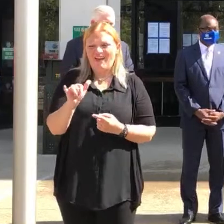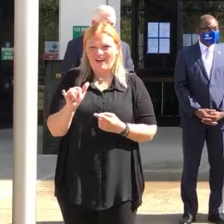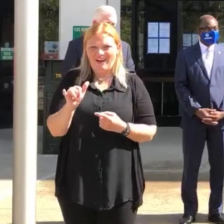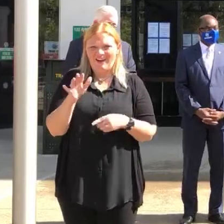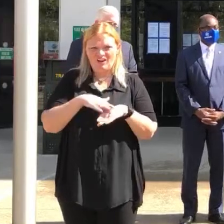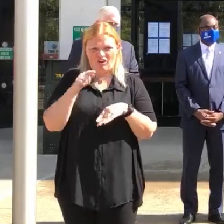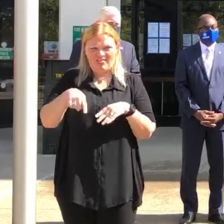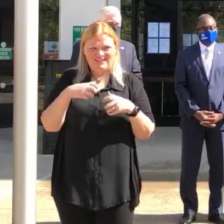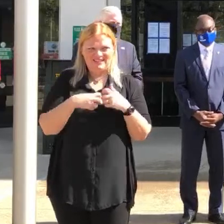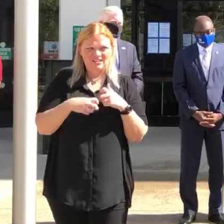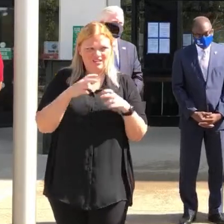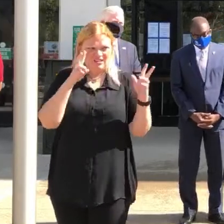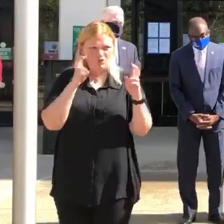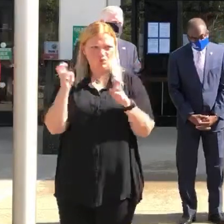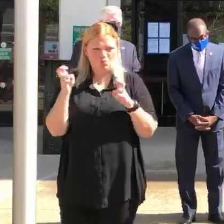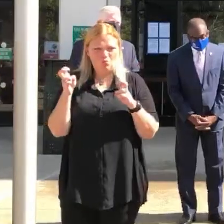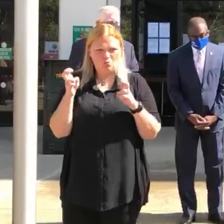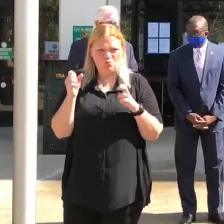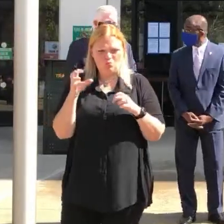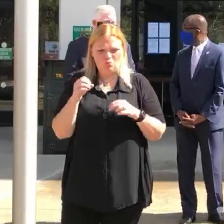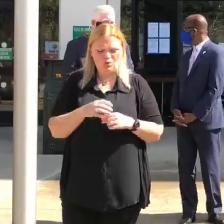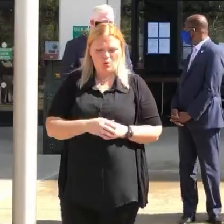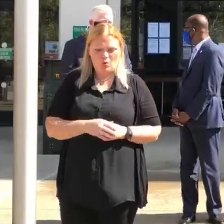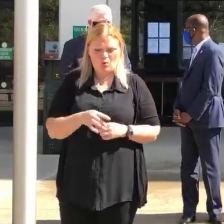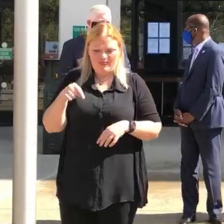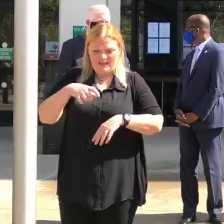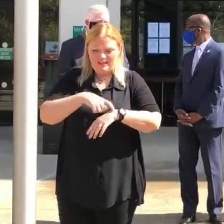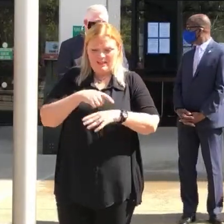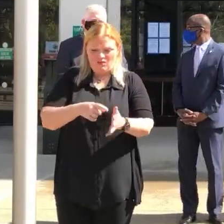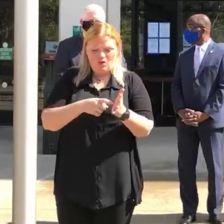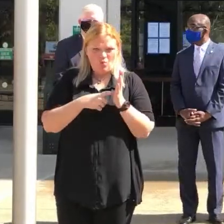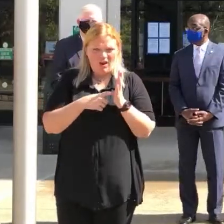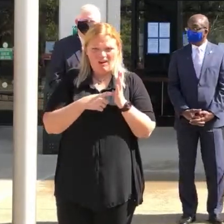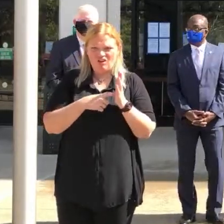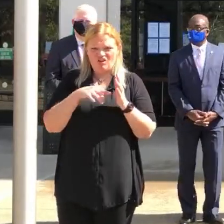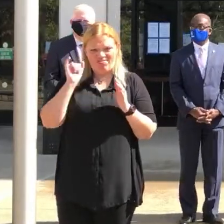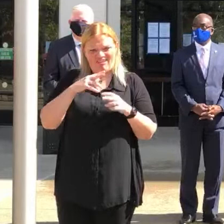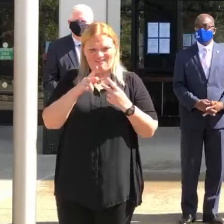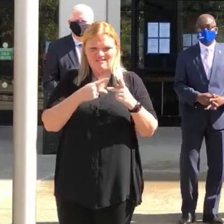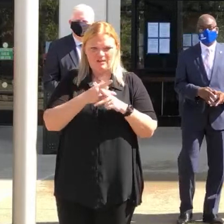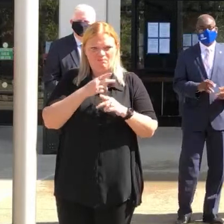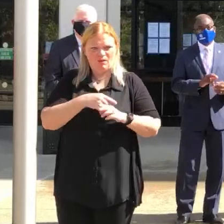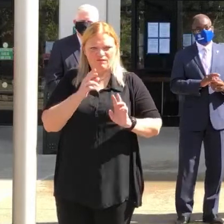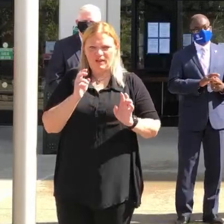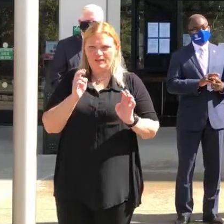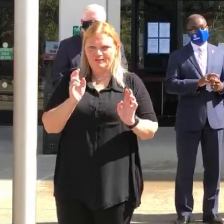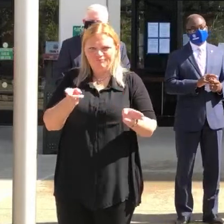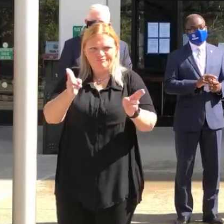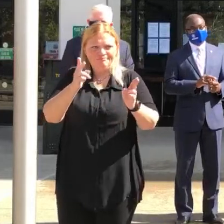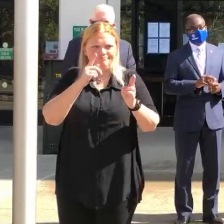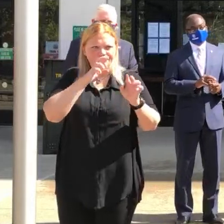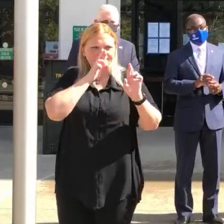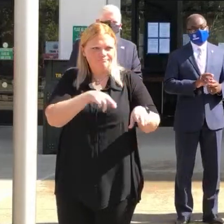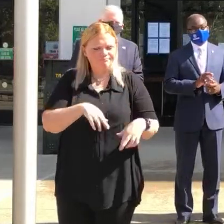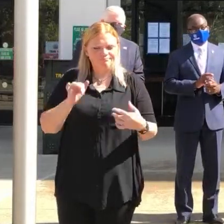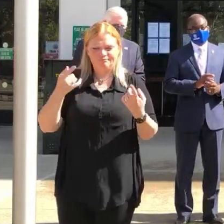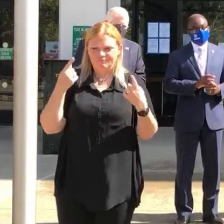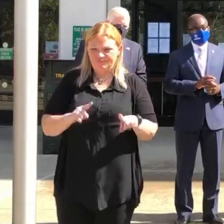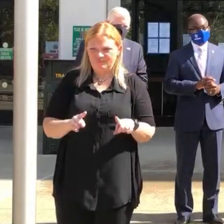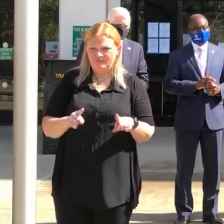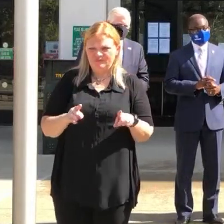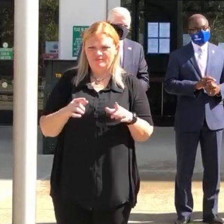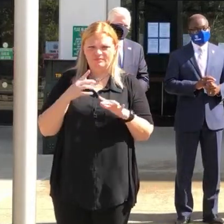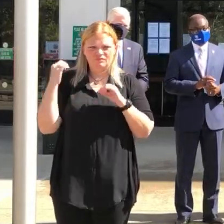this issue. So unprecedented times requires unprecedented response. And one of the things that happened is that there was